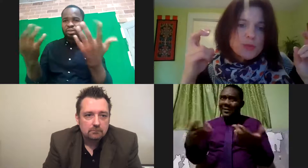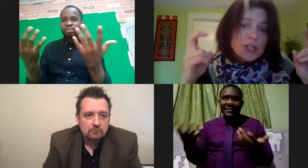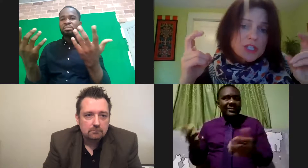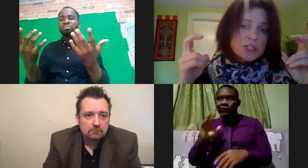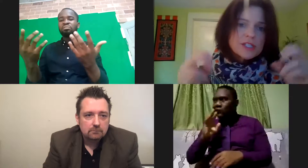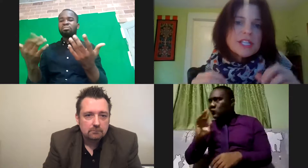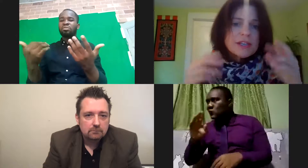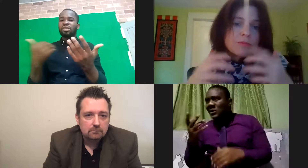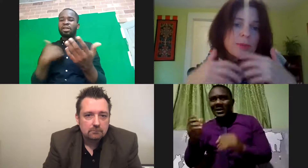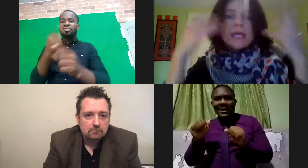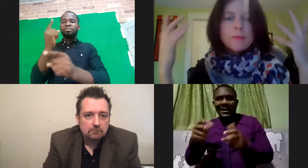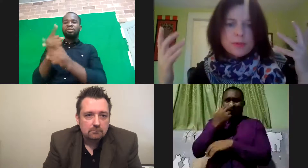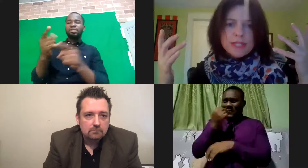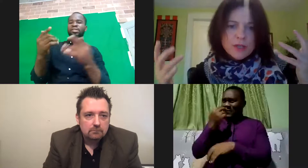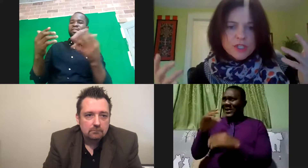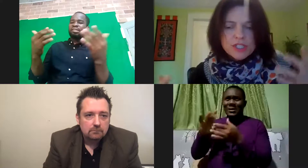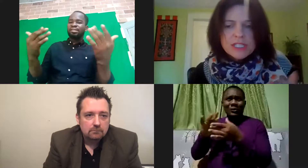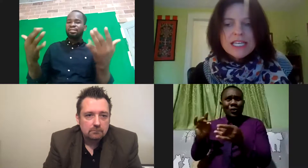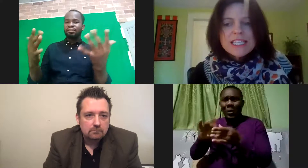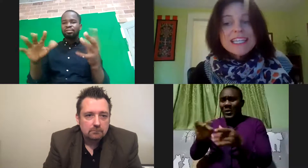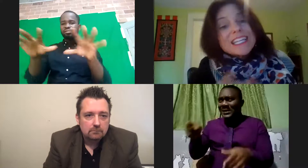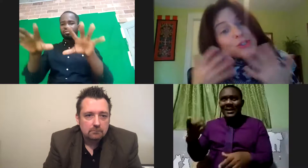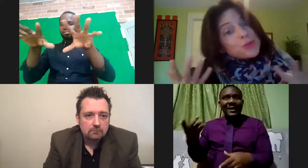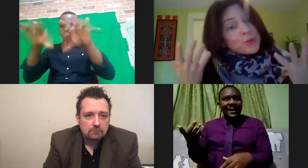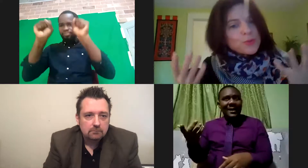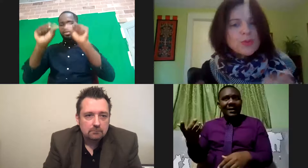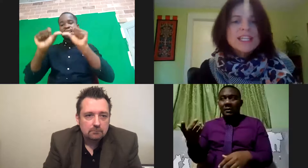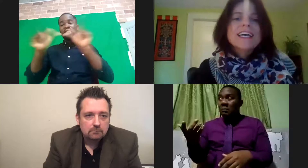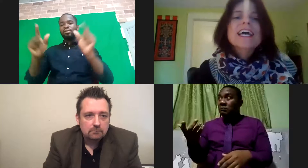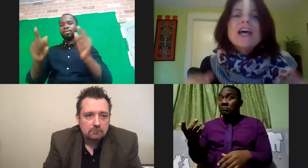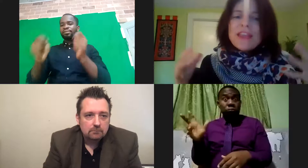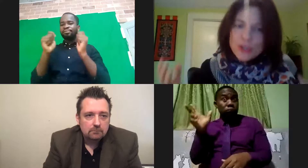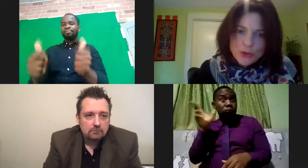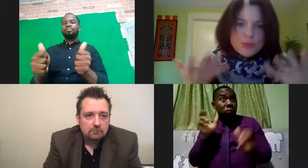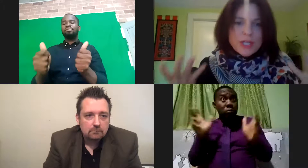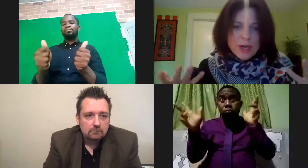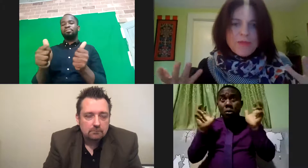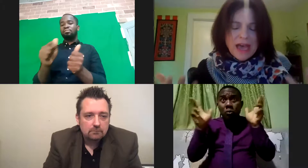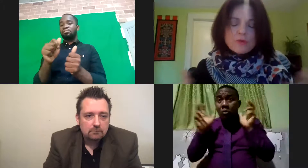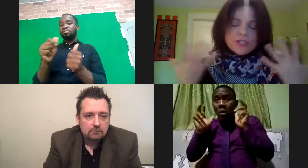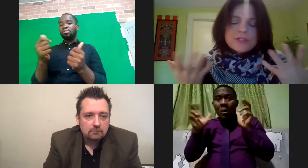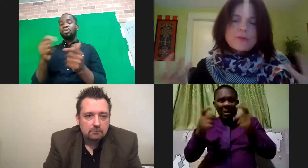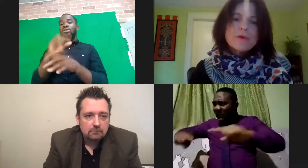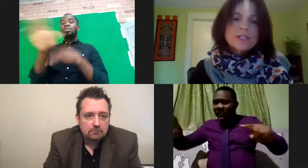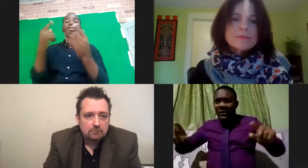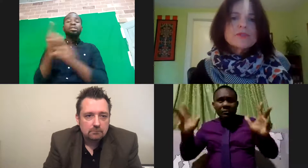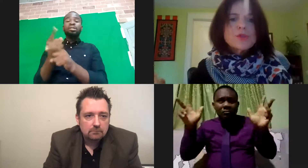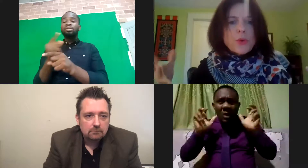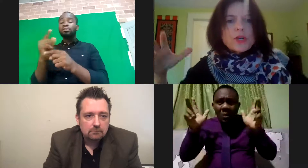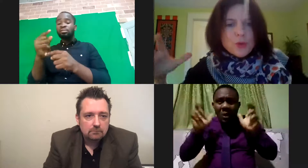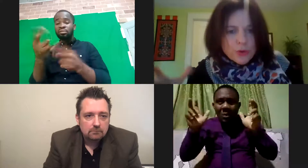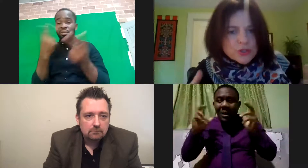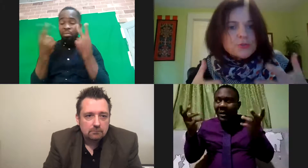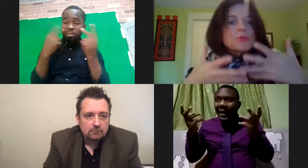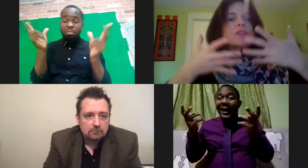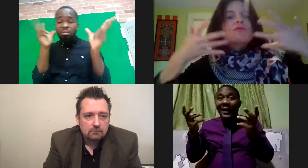just sponges and they pick up languages. That is true, but they can only pick up that which is around them. So